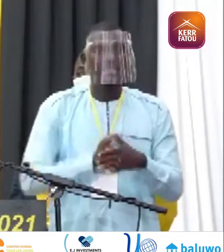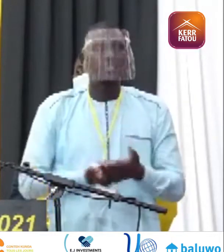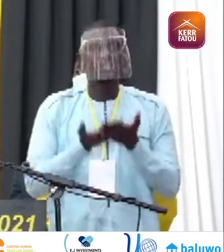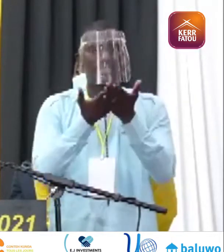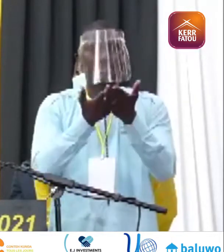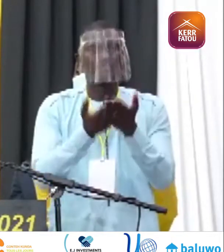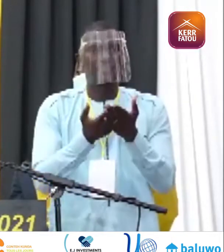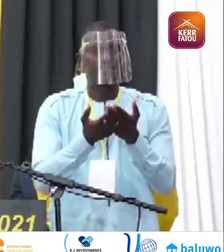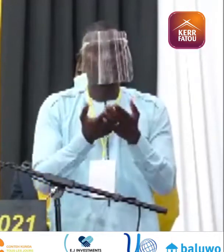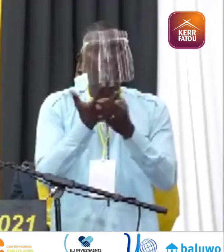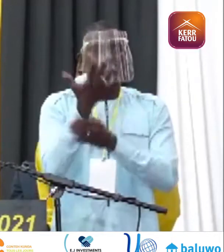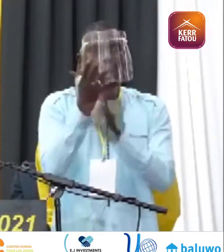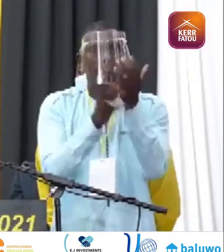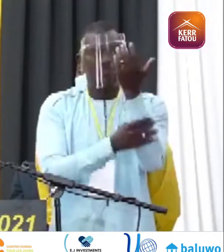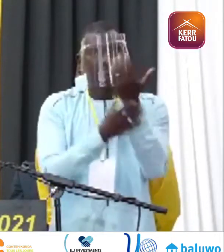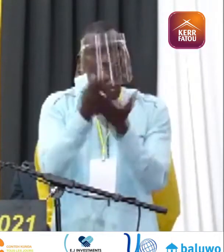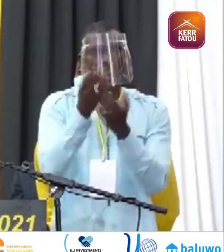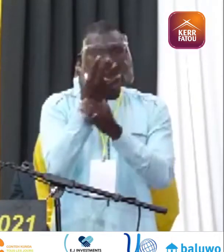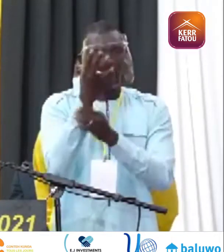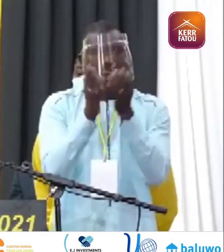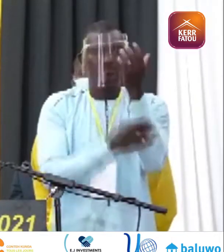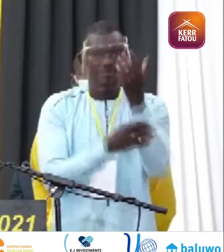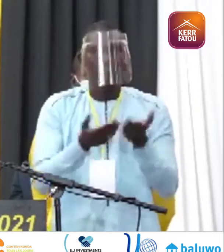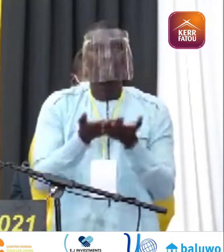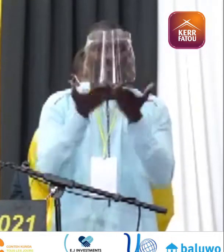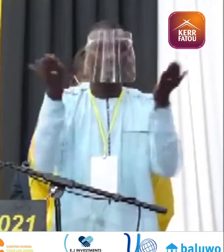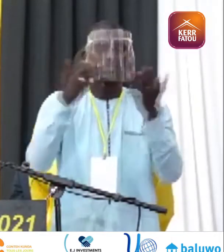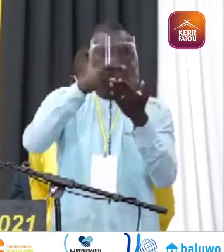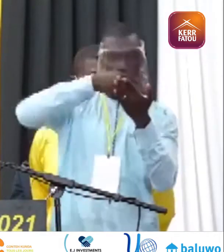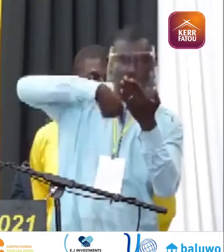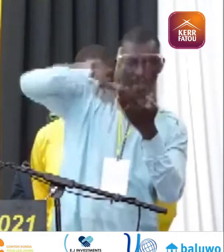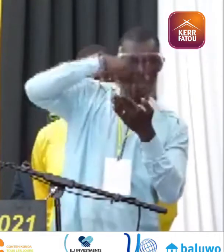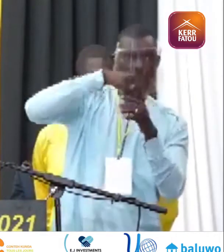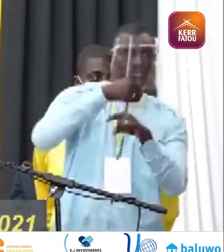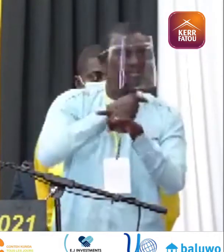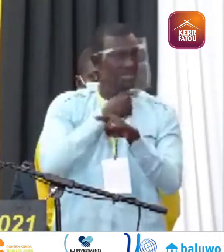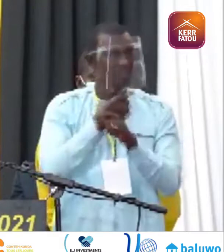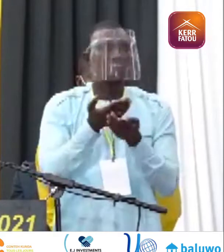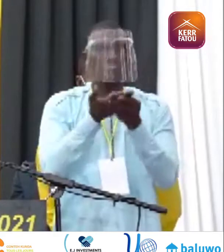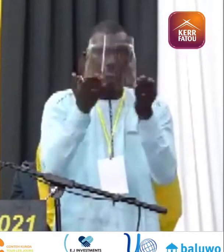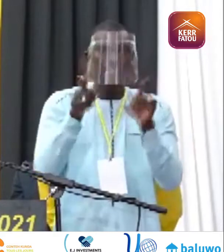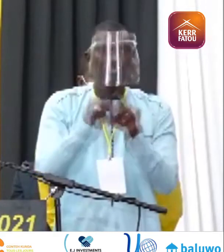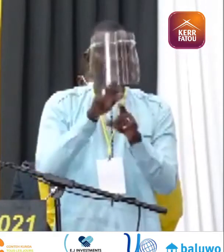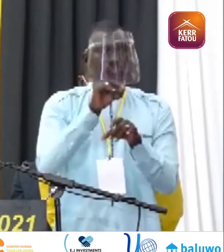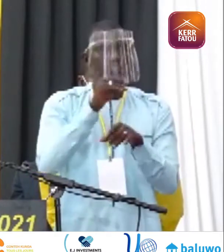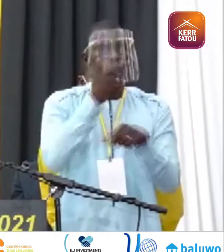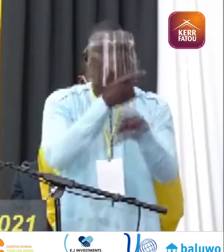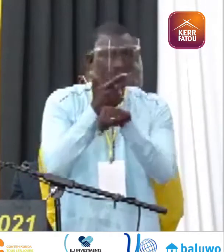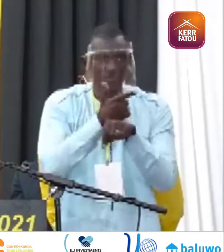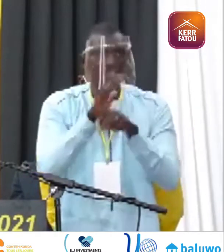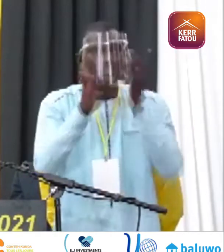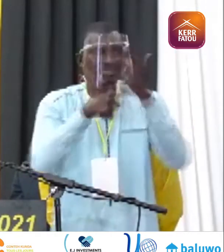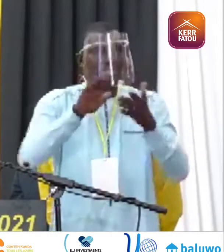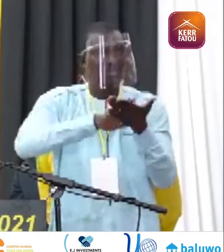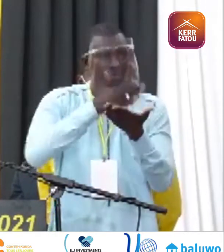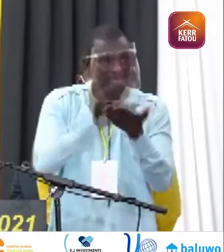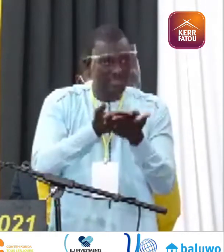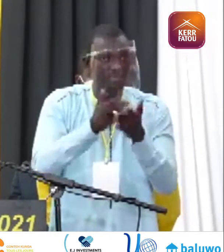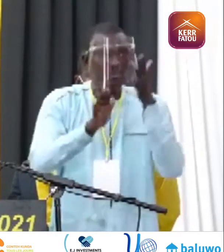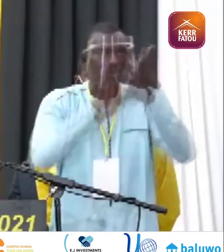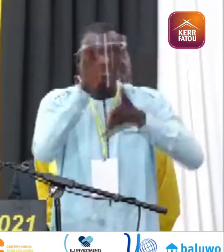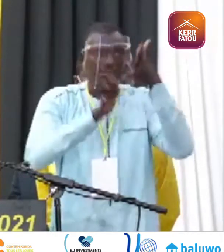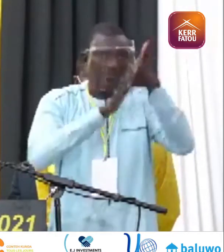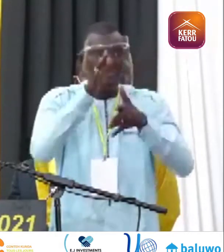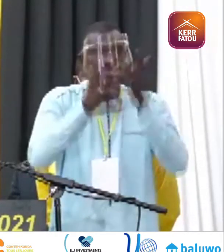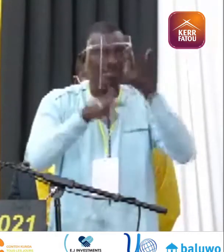supplying hand washing points around the country. The youth wing also shot videos and hired a sign language interpreter to